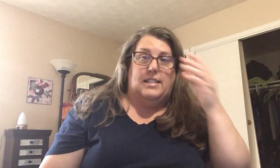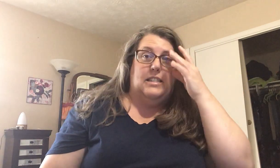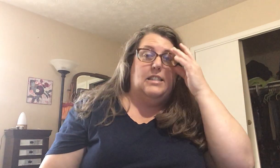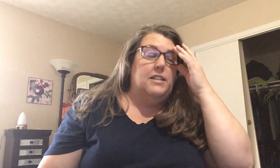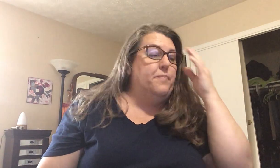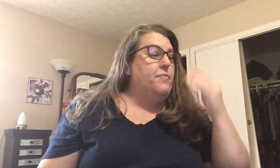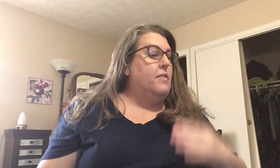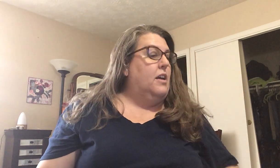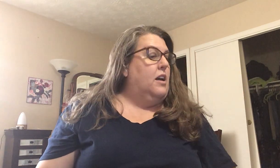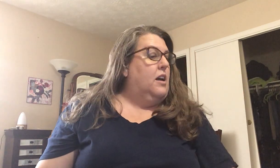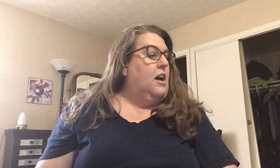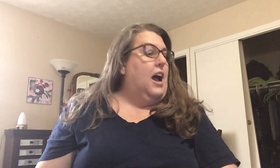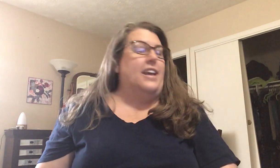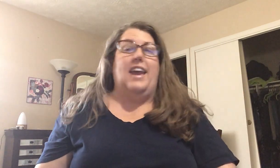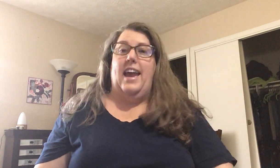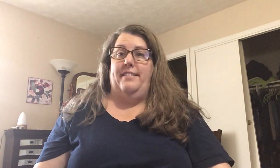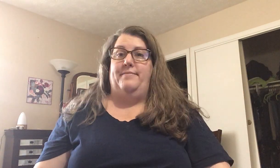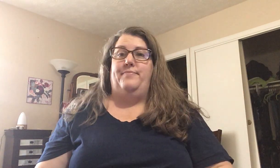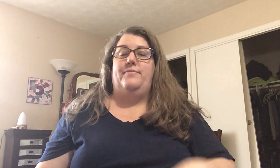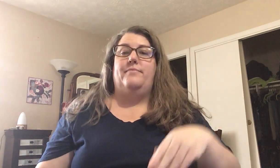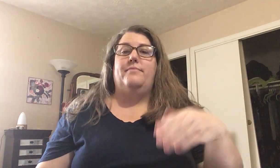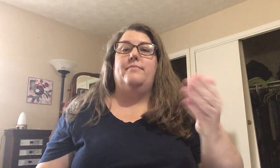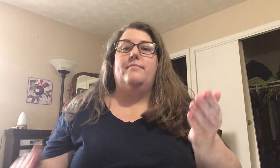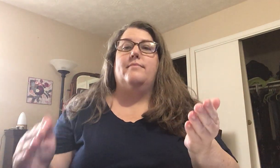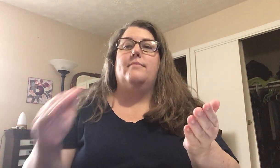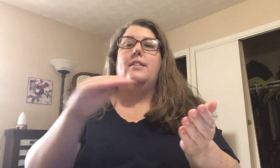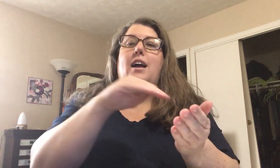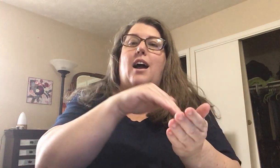sentences. Again.